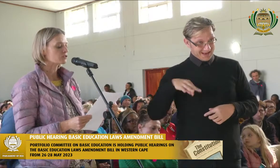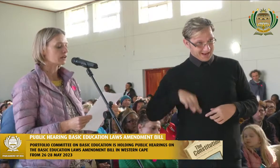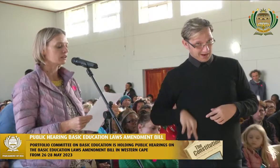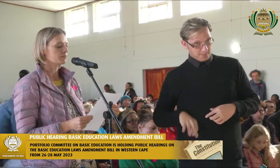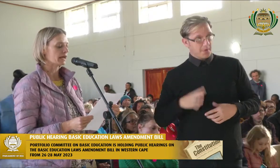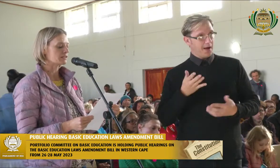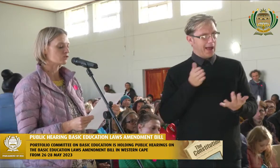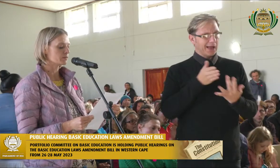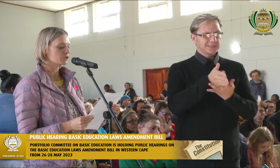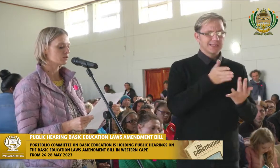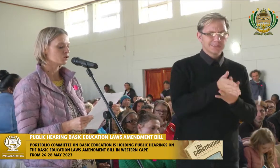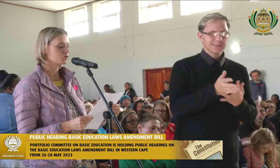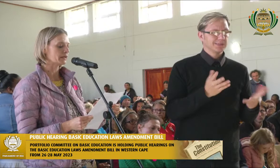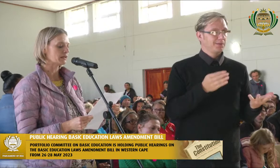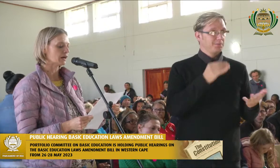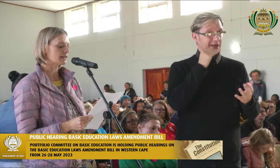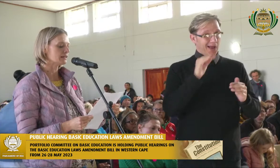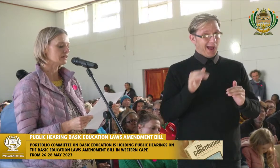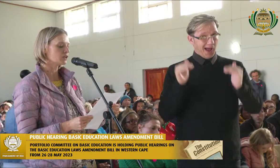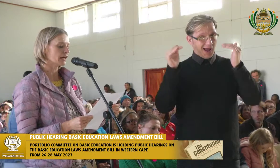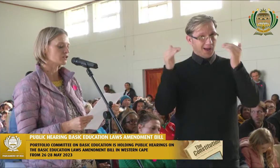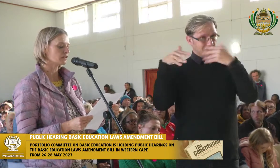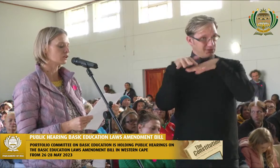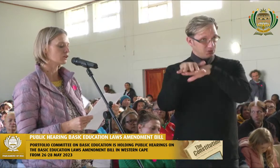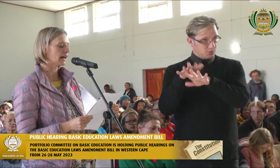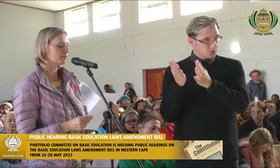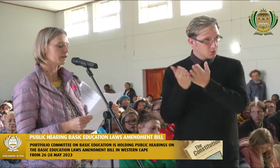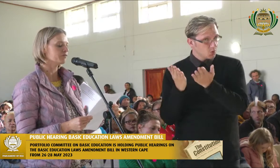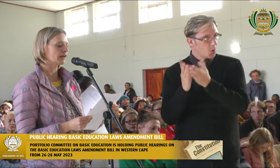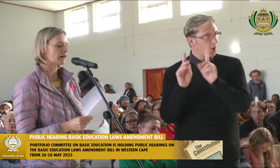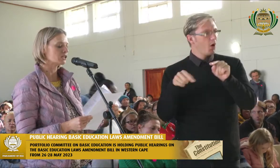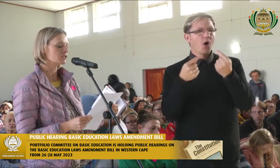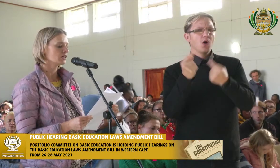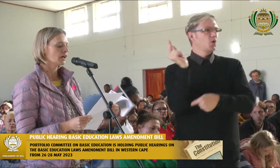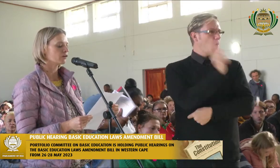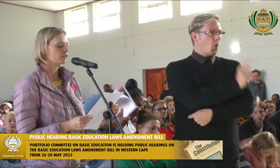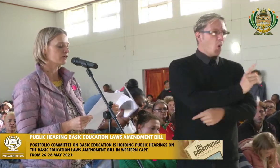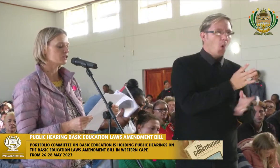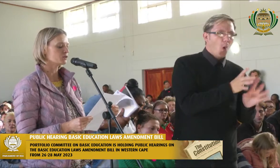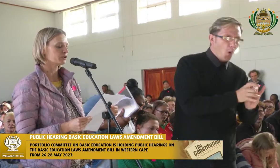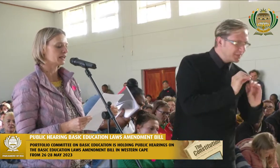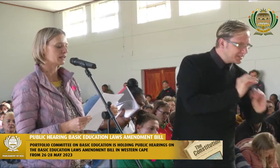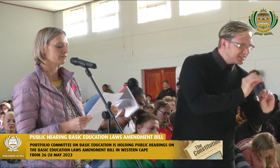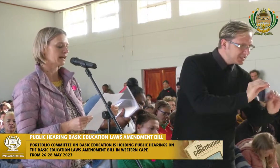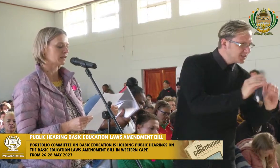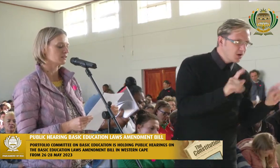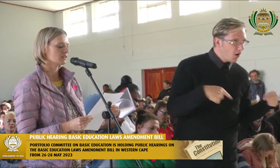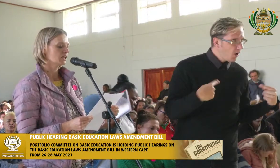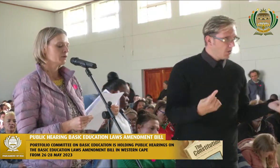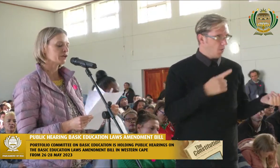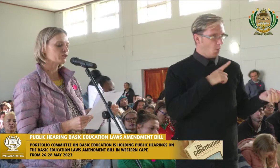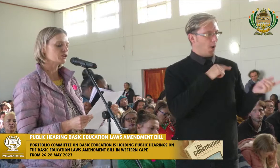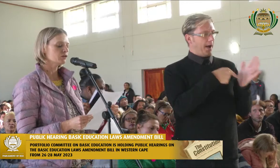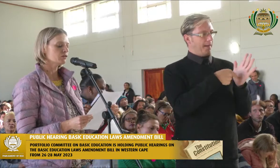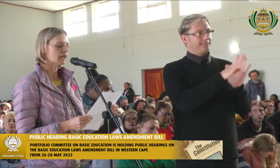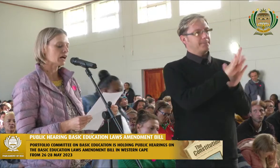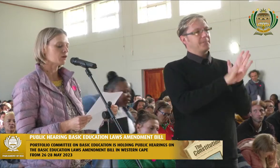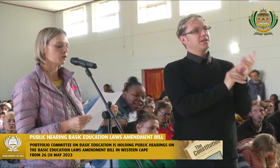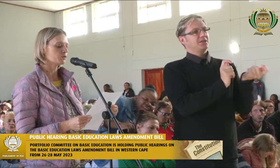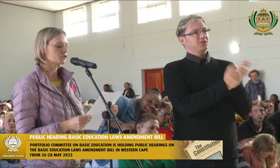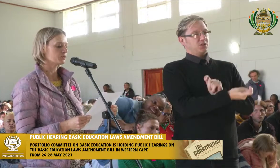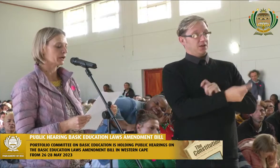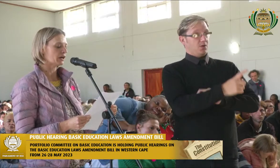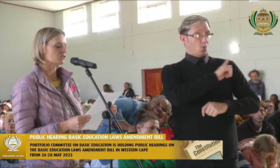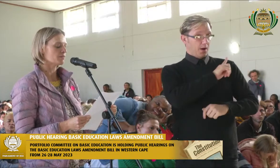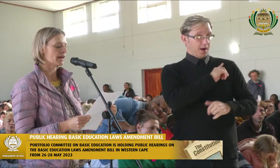Children that struggle in mainstream schools will be denied an education that could help them flourish and grow into productive adults because you